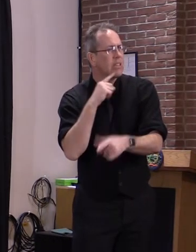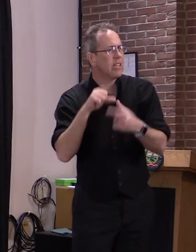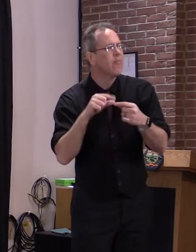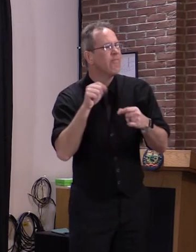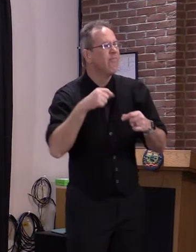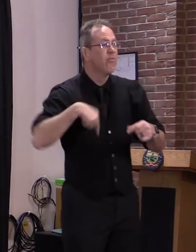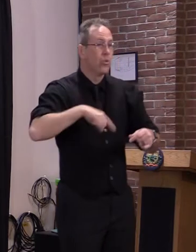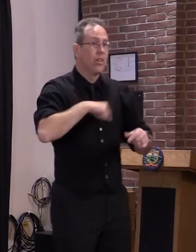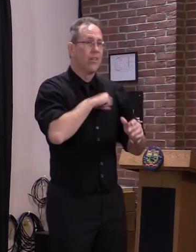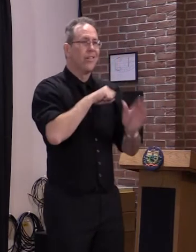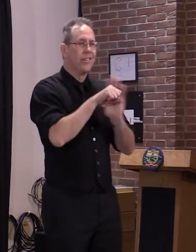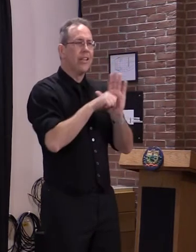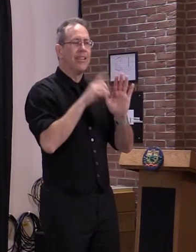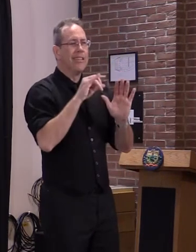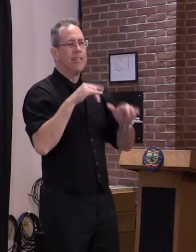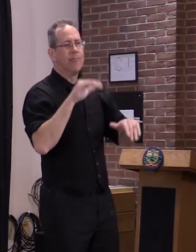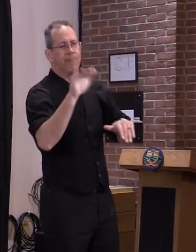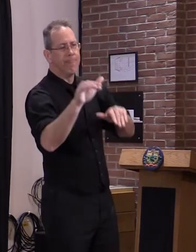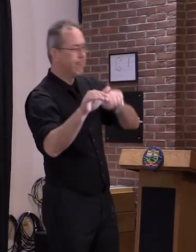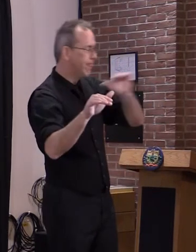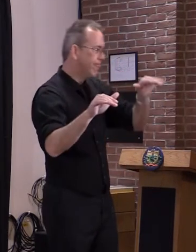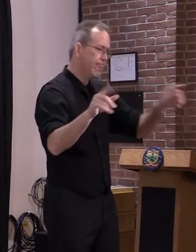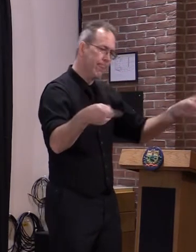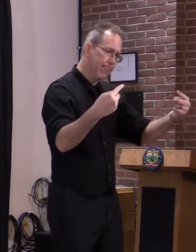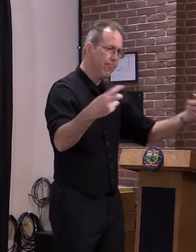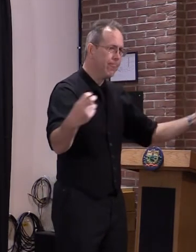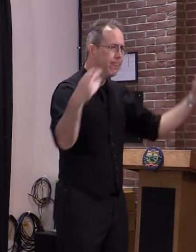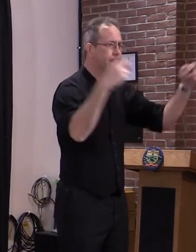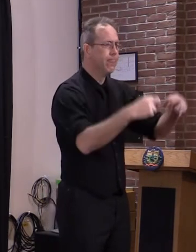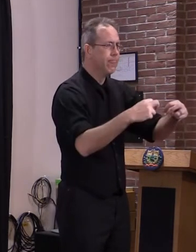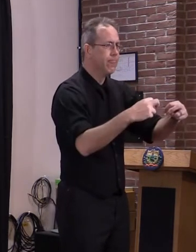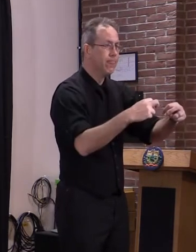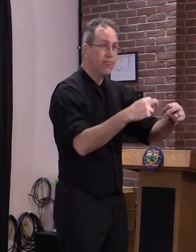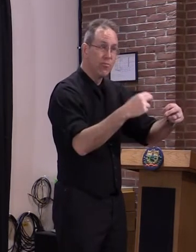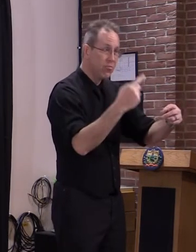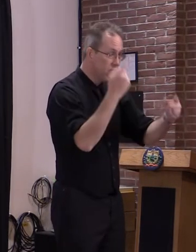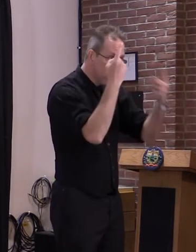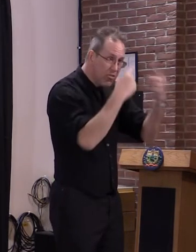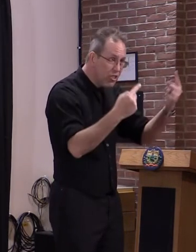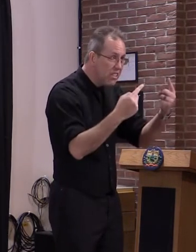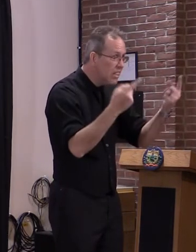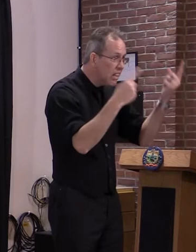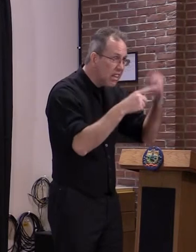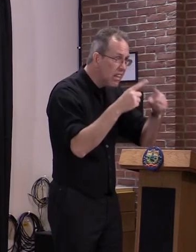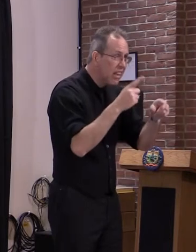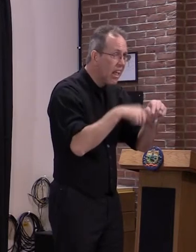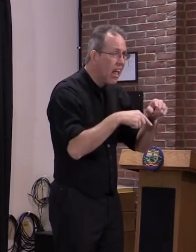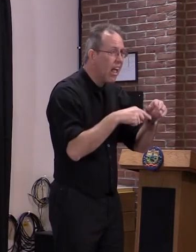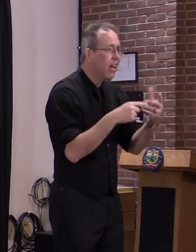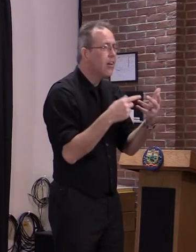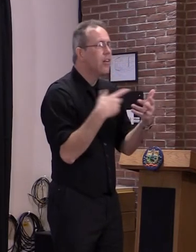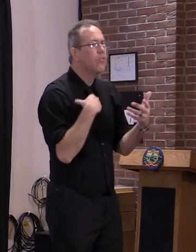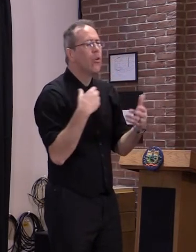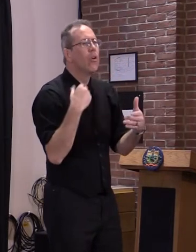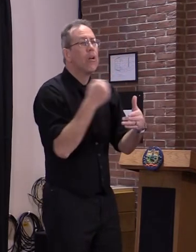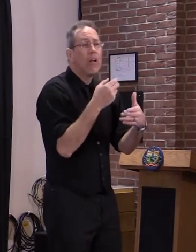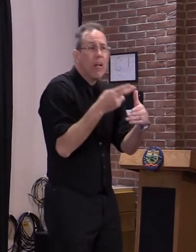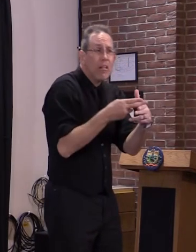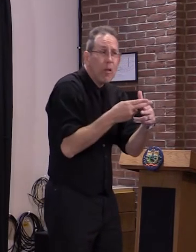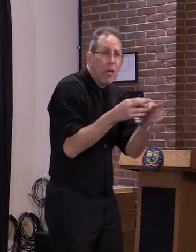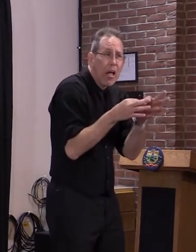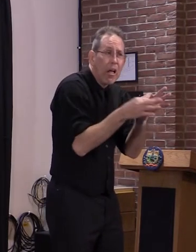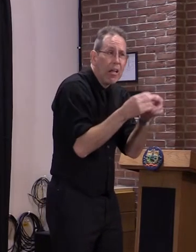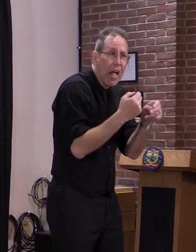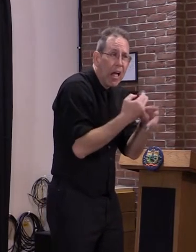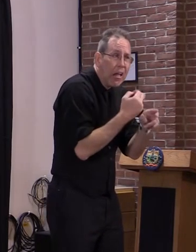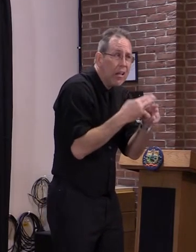parties to come either to a long-term agreement, and if they can't do that, to reach a short-term agreement that will allow these individuals